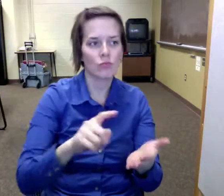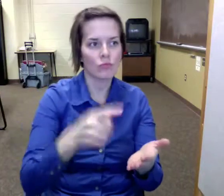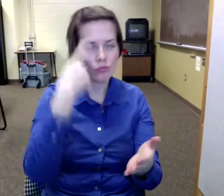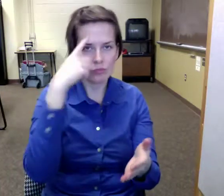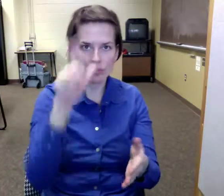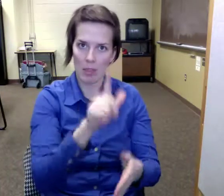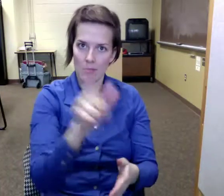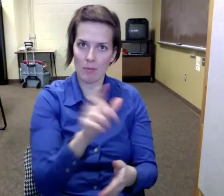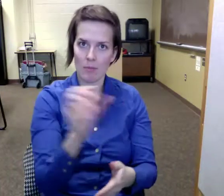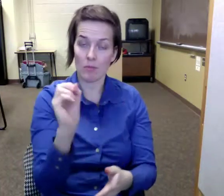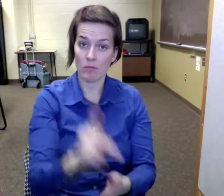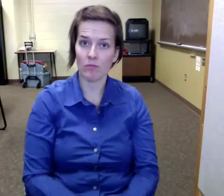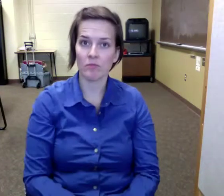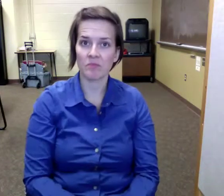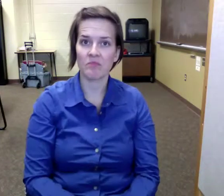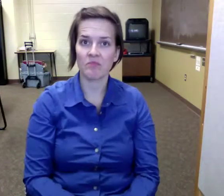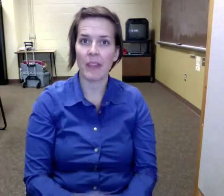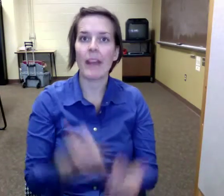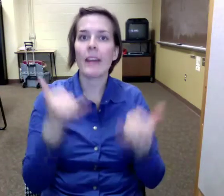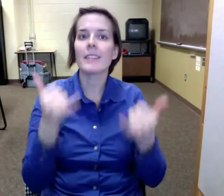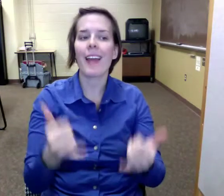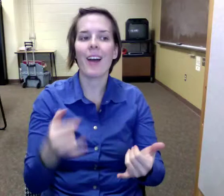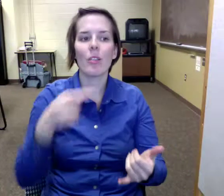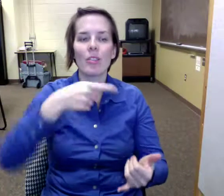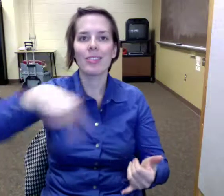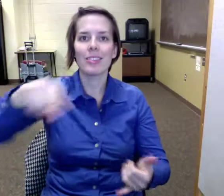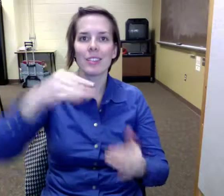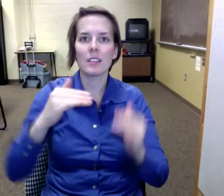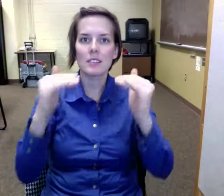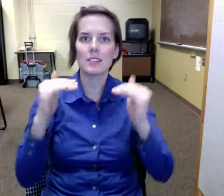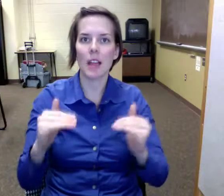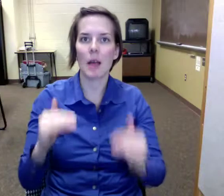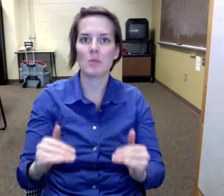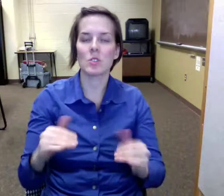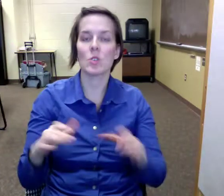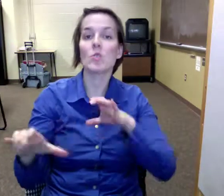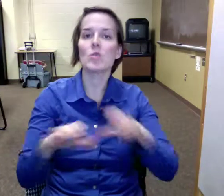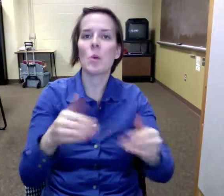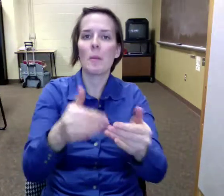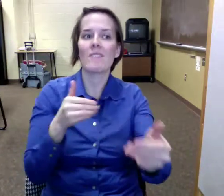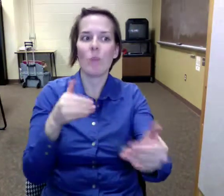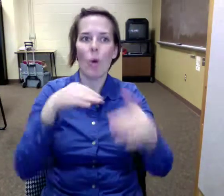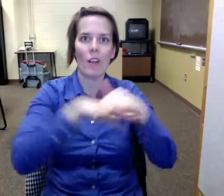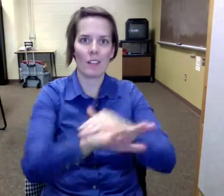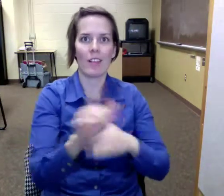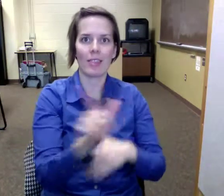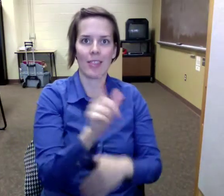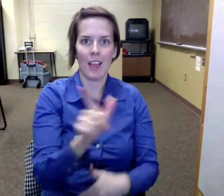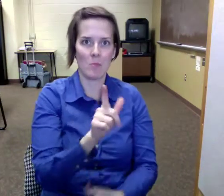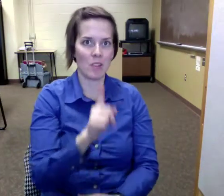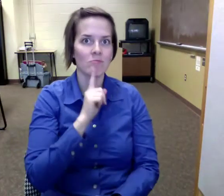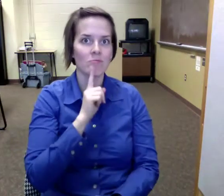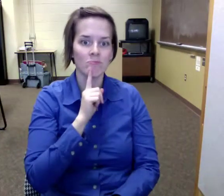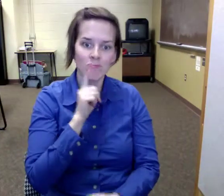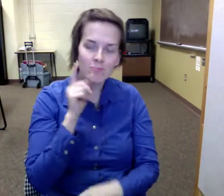do before you go to a library. It's a thought process that you go through before you actually set foot in a university library or a